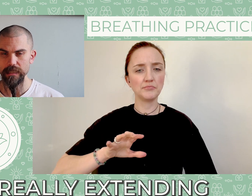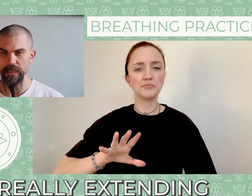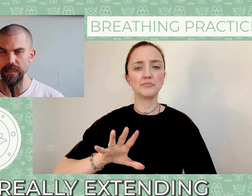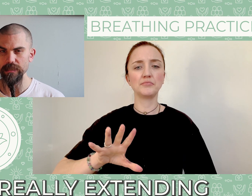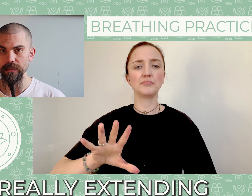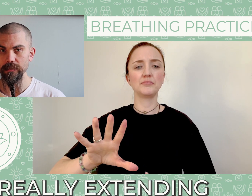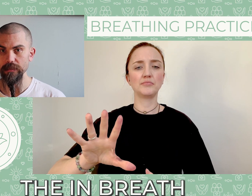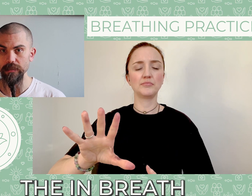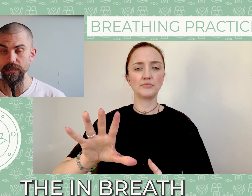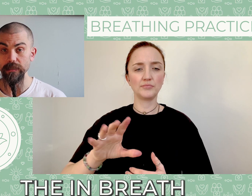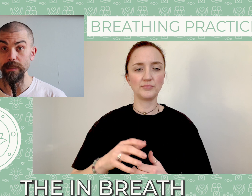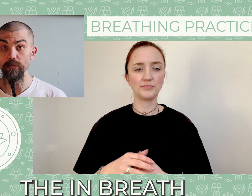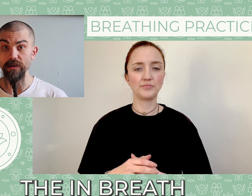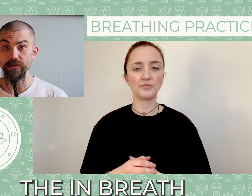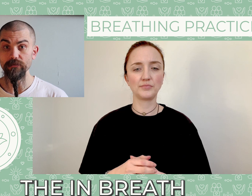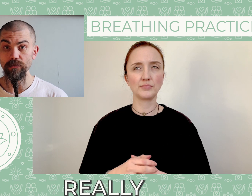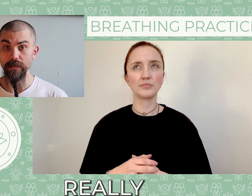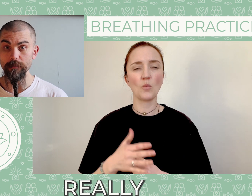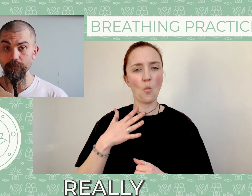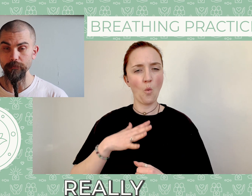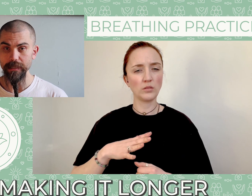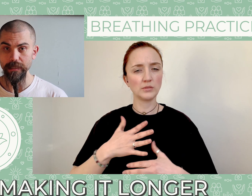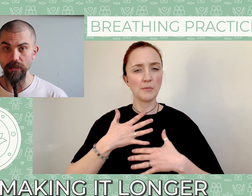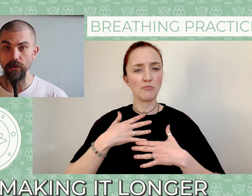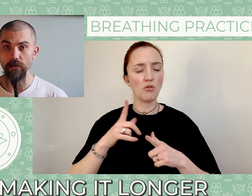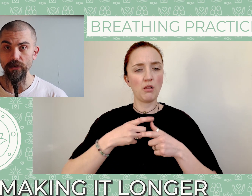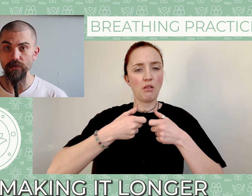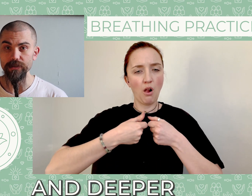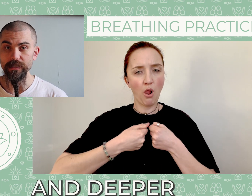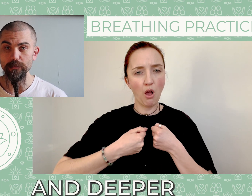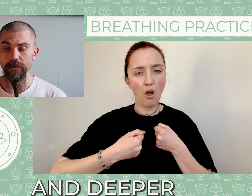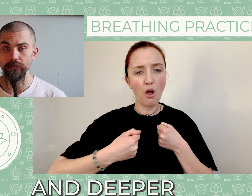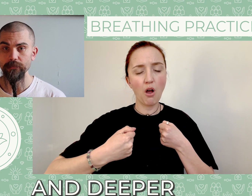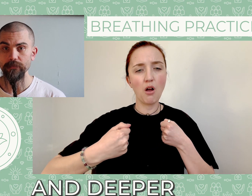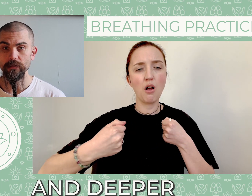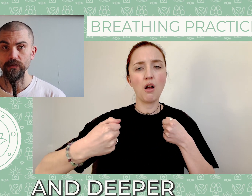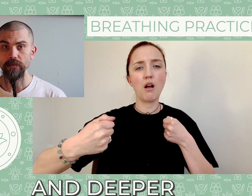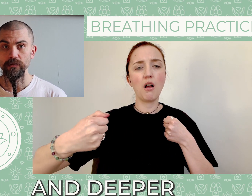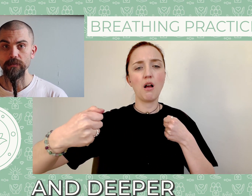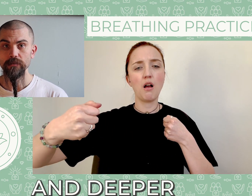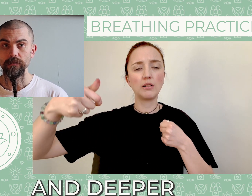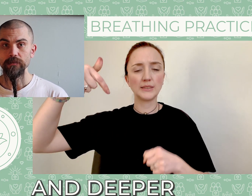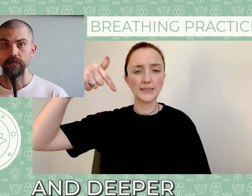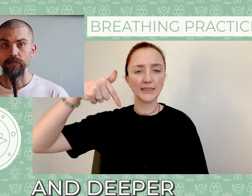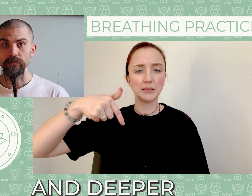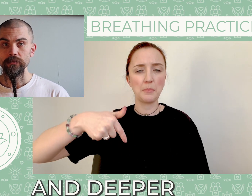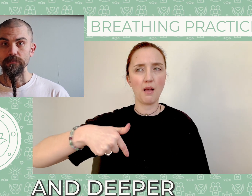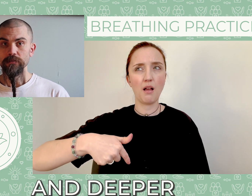really extending the in-breath, really making it longer and deeper.